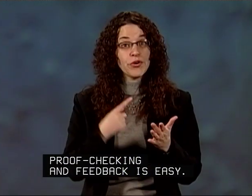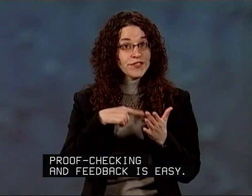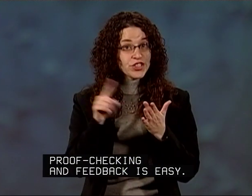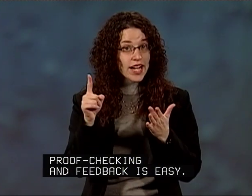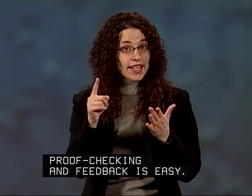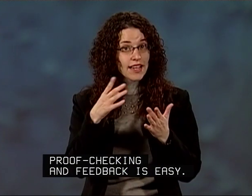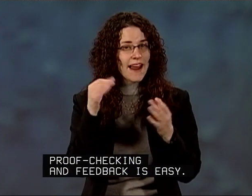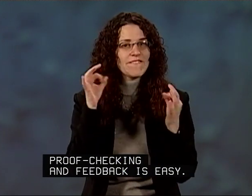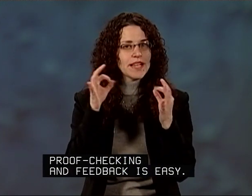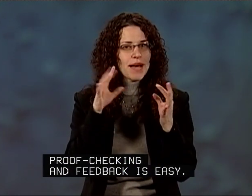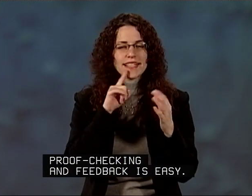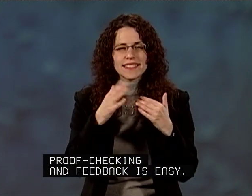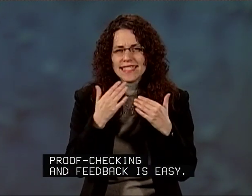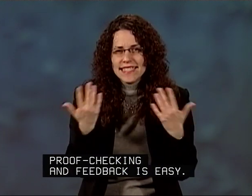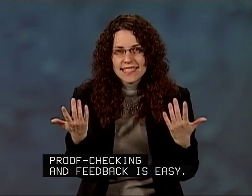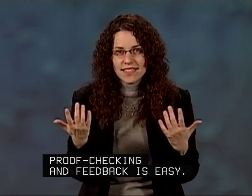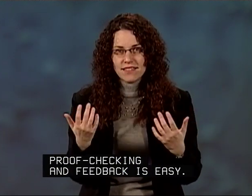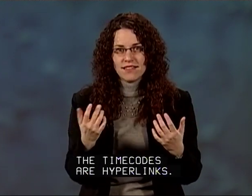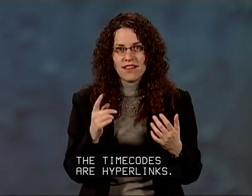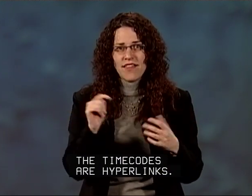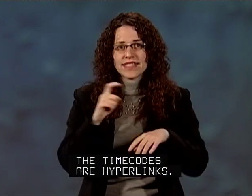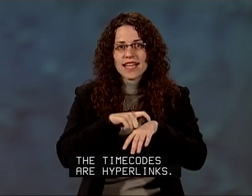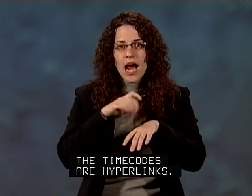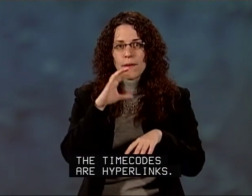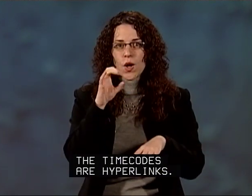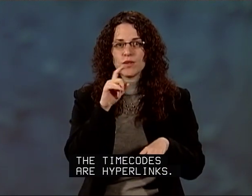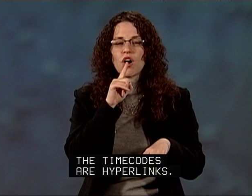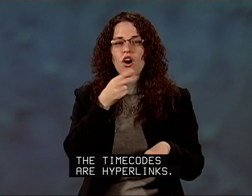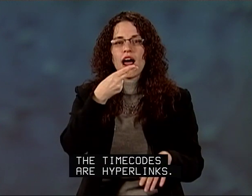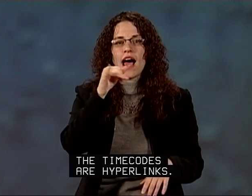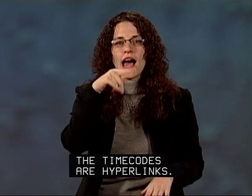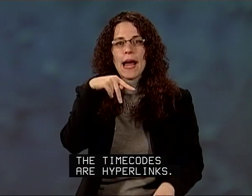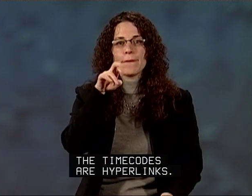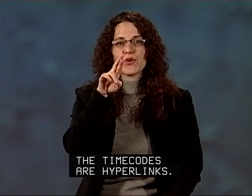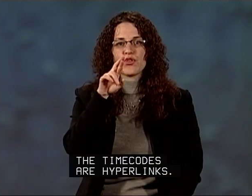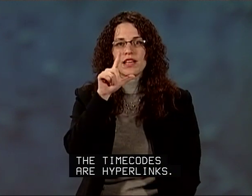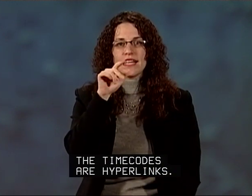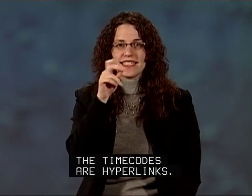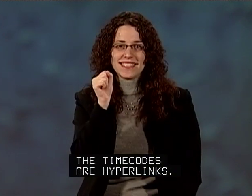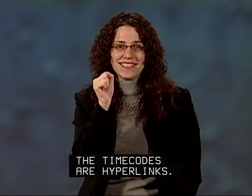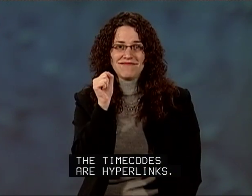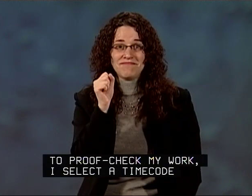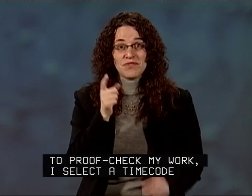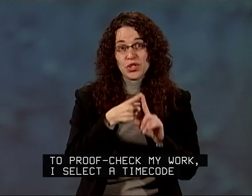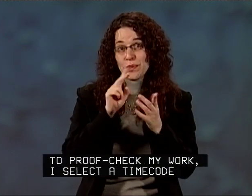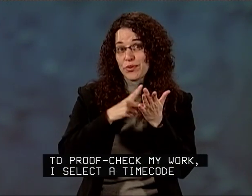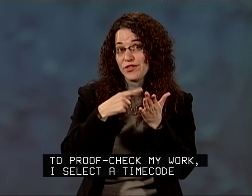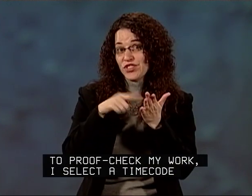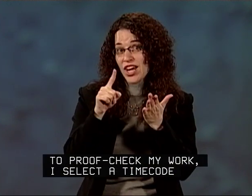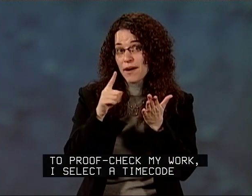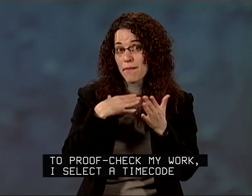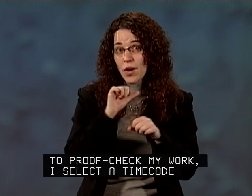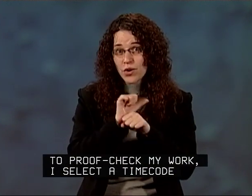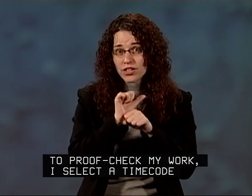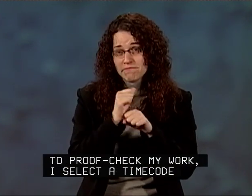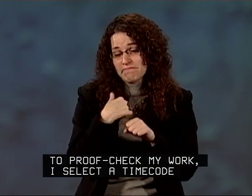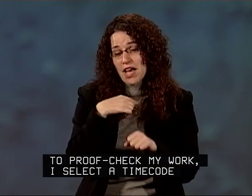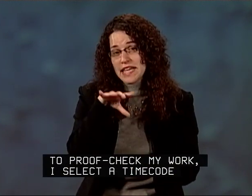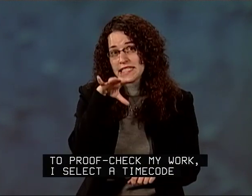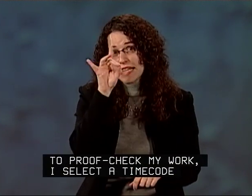Proof checking and feedback is easy. The time codes are hyperlinks. To proof check my work, I select